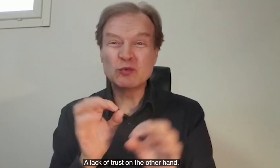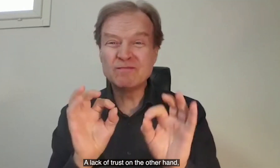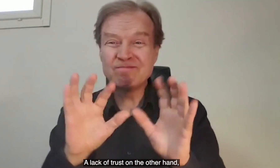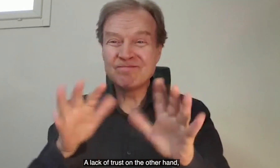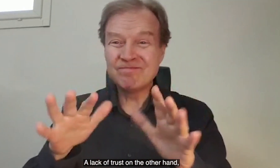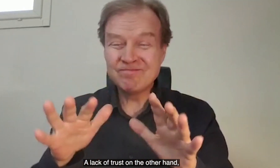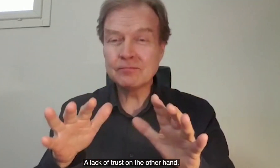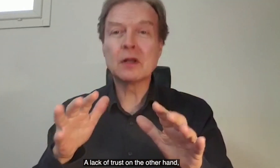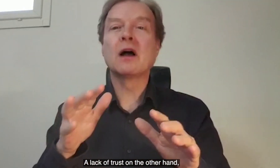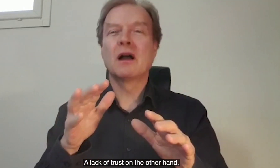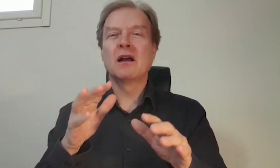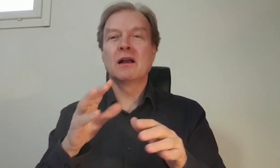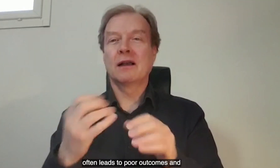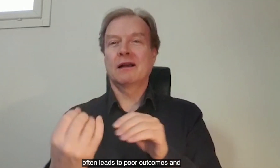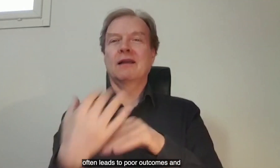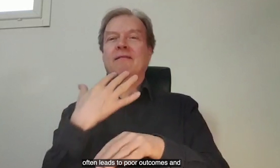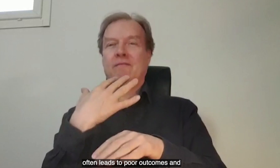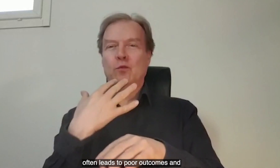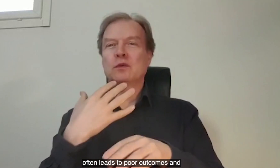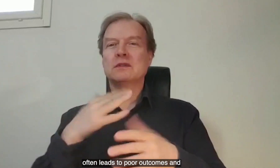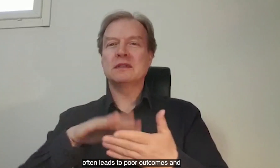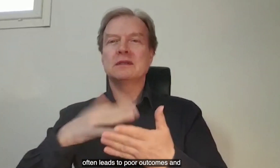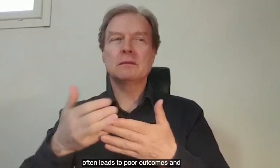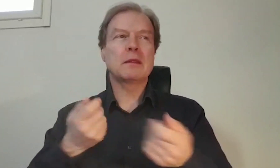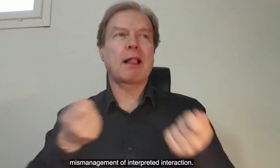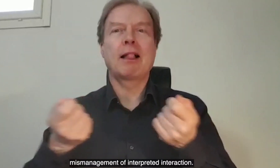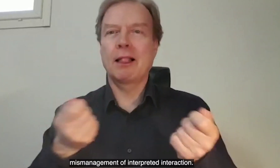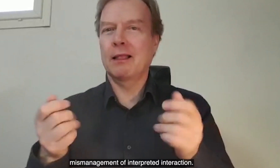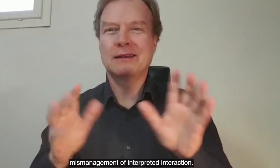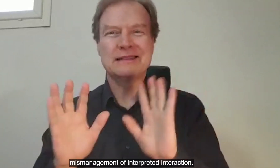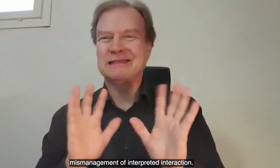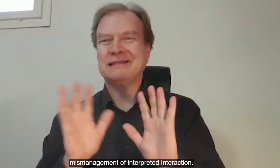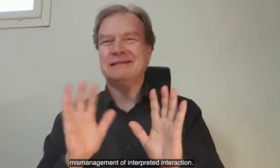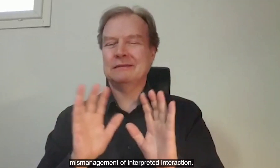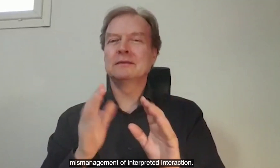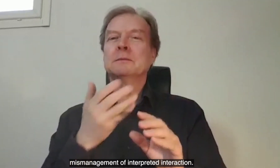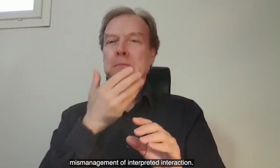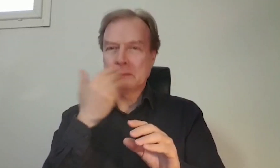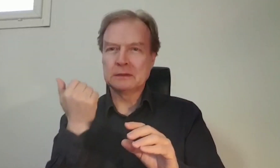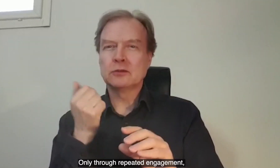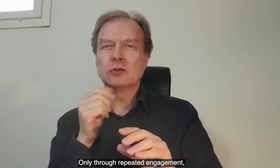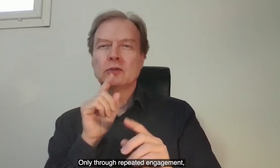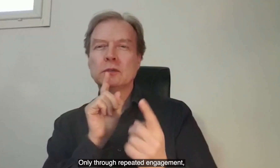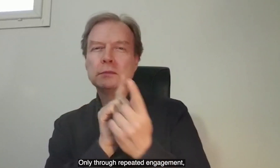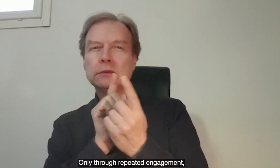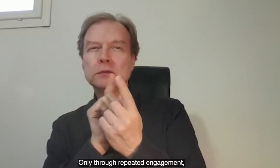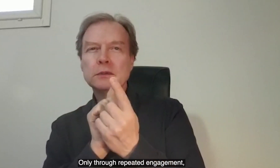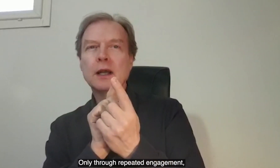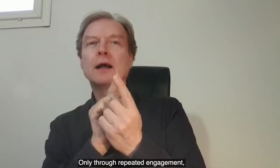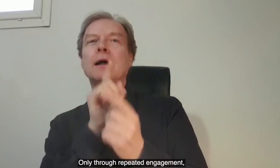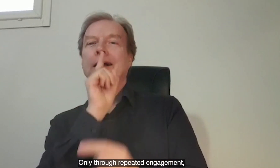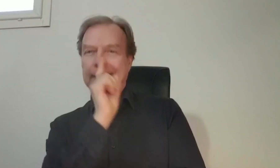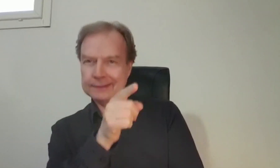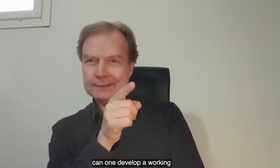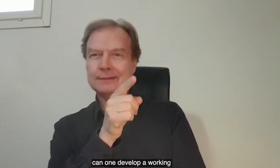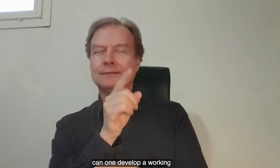lack of trust, on the other hand, often leads to poor outcomes and mismanagement of interpreted interaction. Only